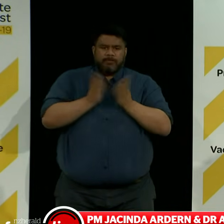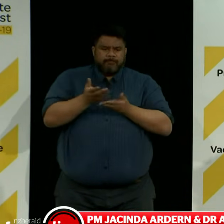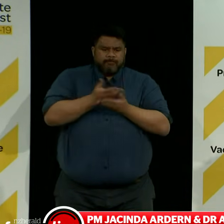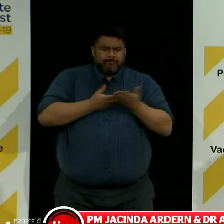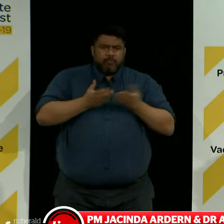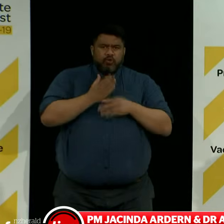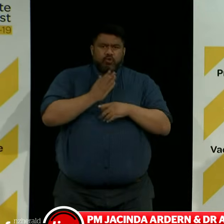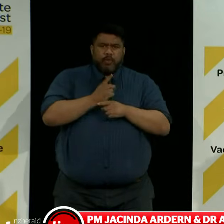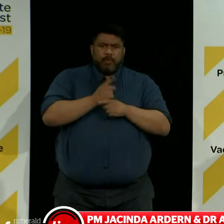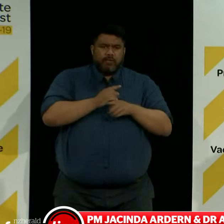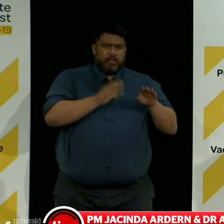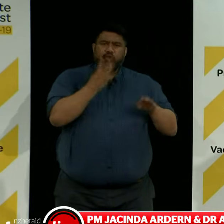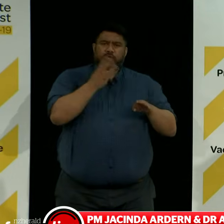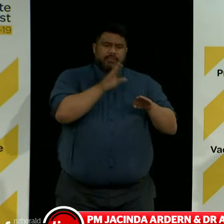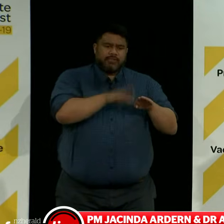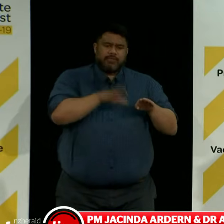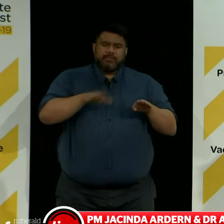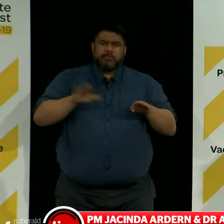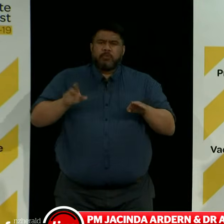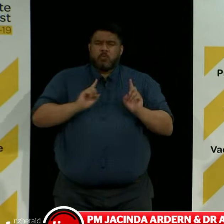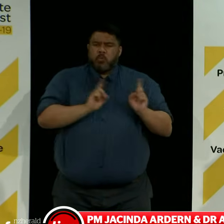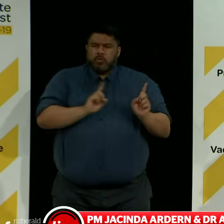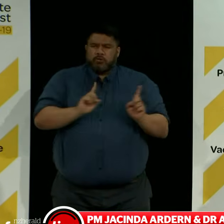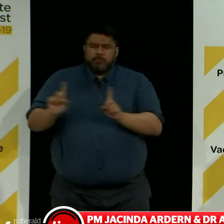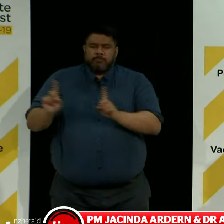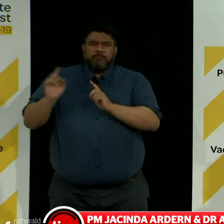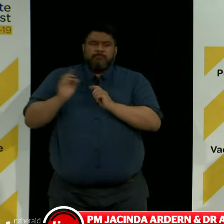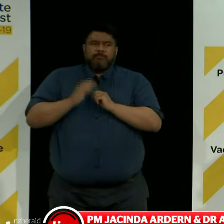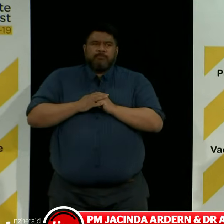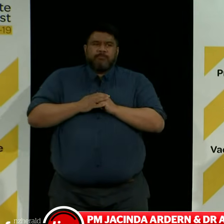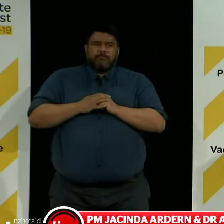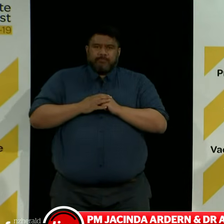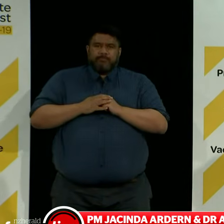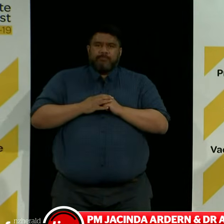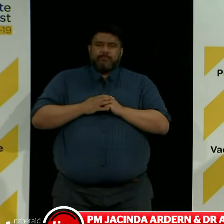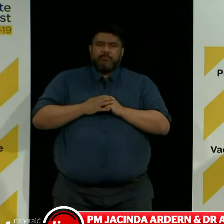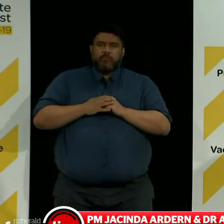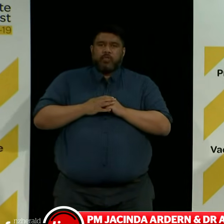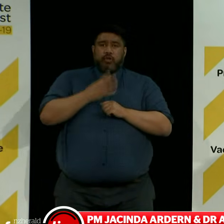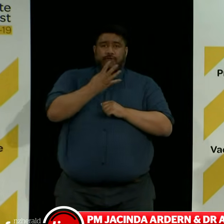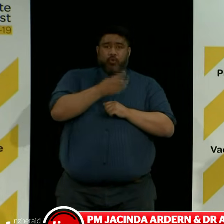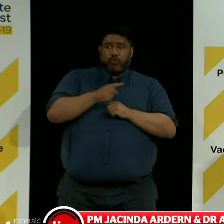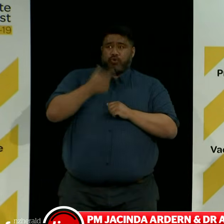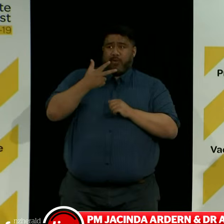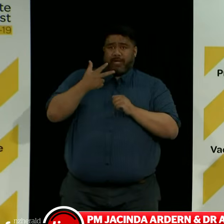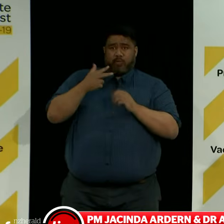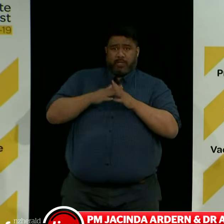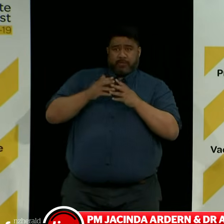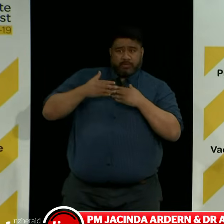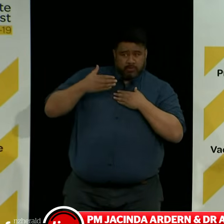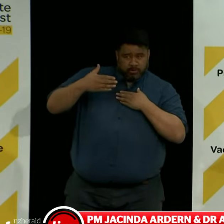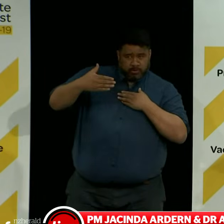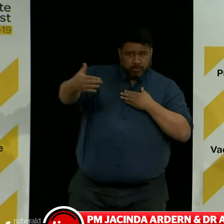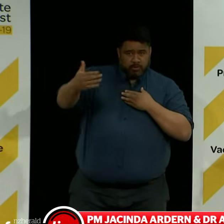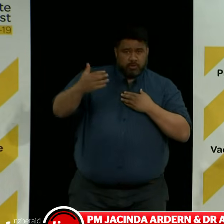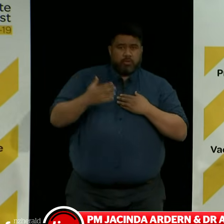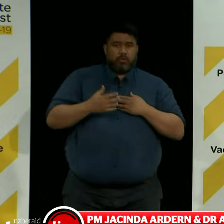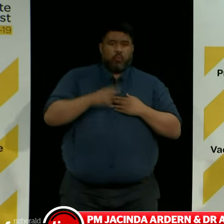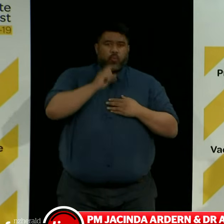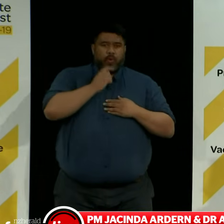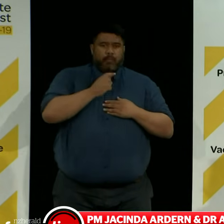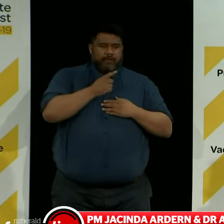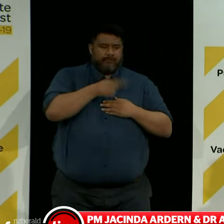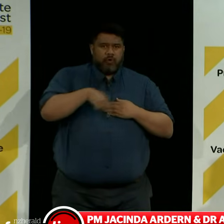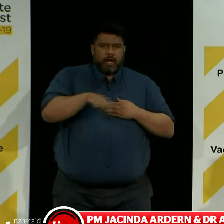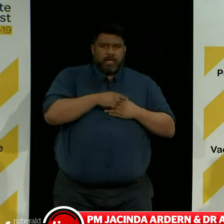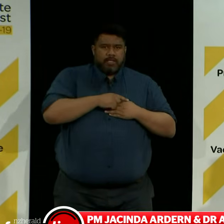stepwise process. And I think this is the important feature of this next 4 to 8 weeks, is being methodical